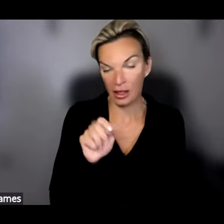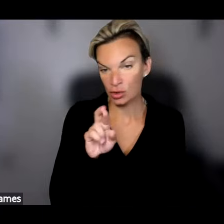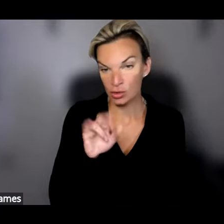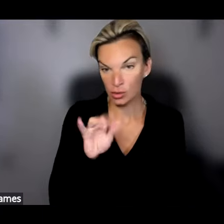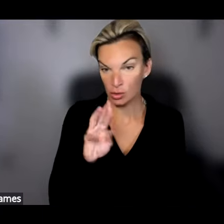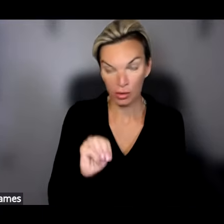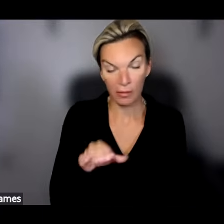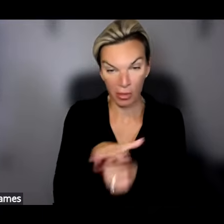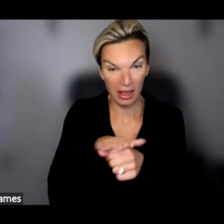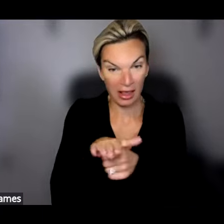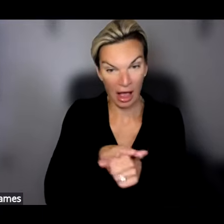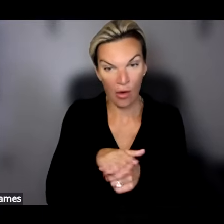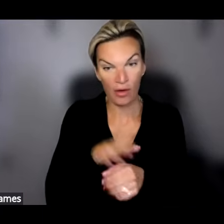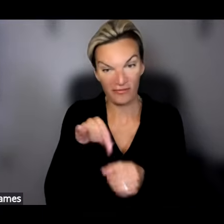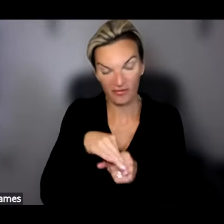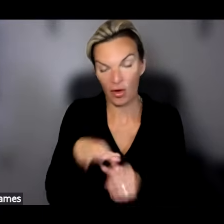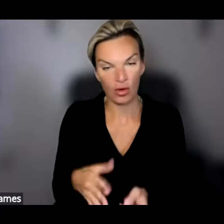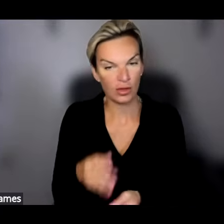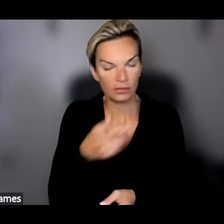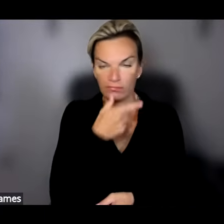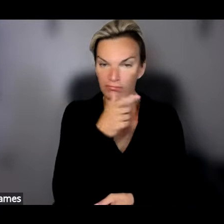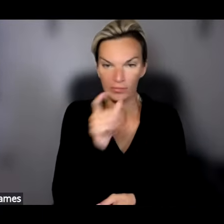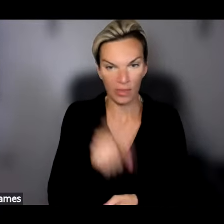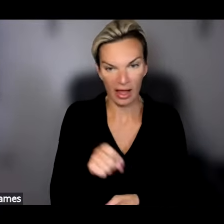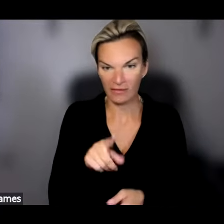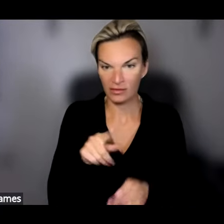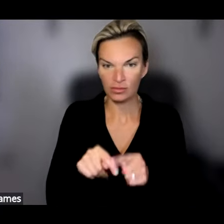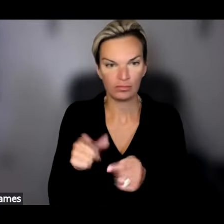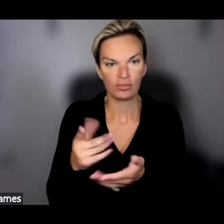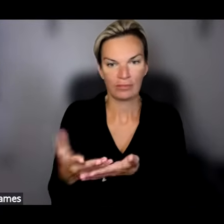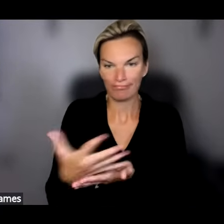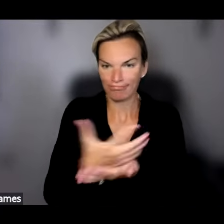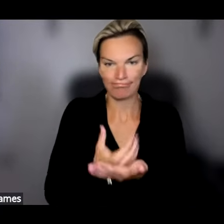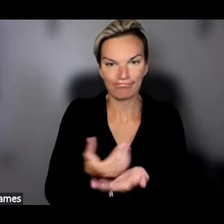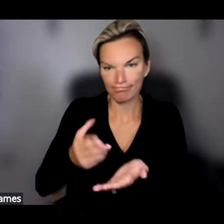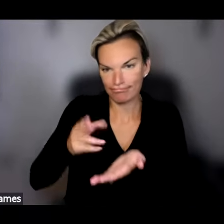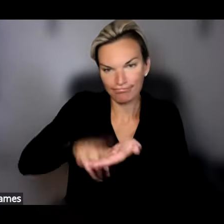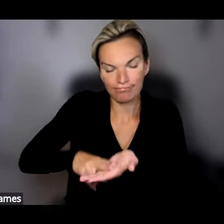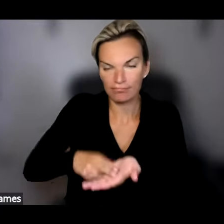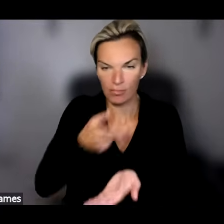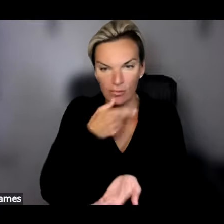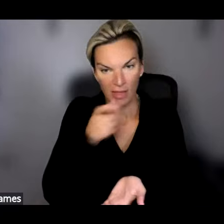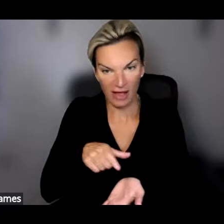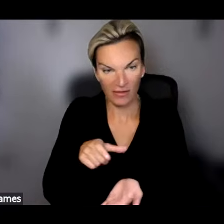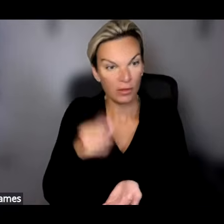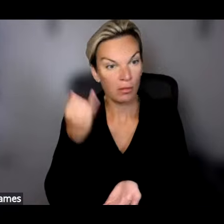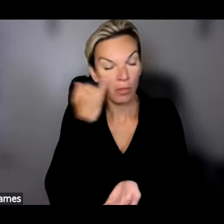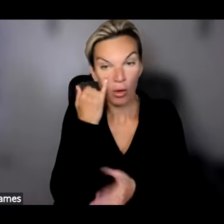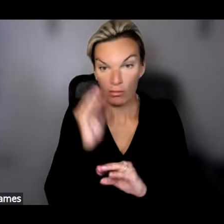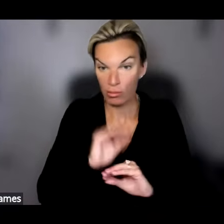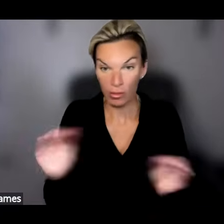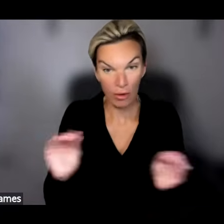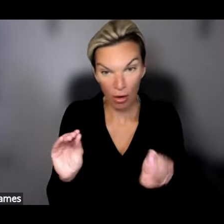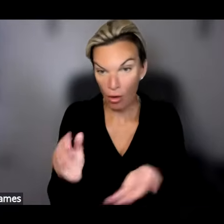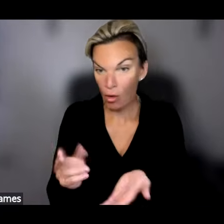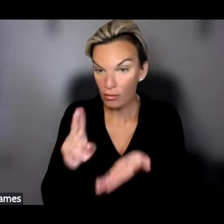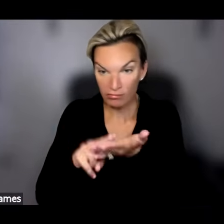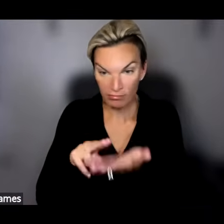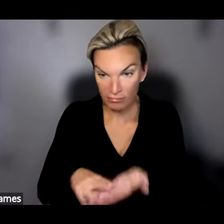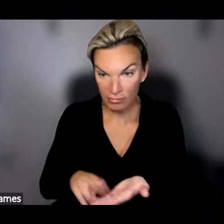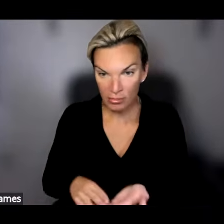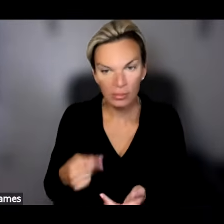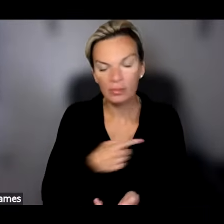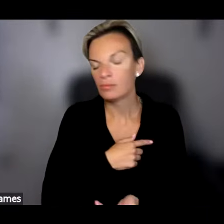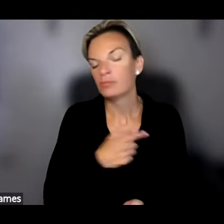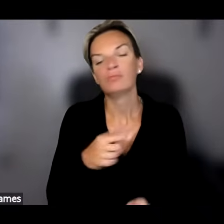petition. If we cannot collect the required number of signatures, there will be no recall election. And if we do